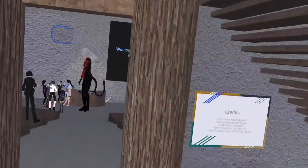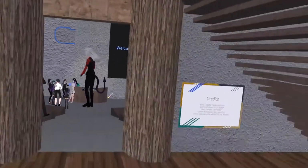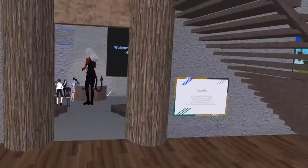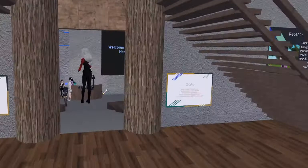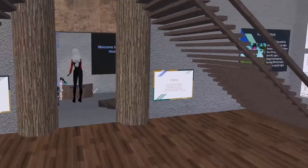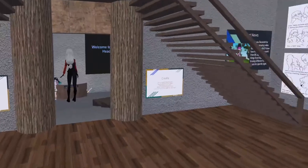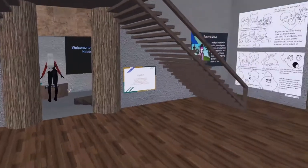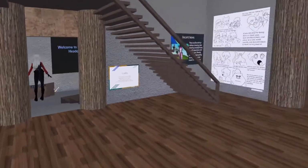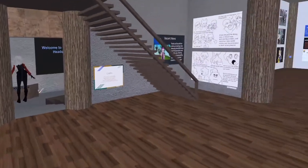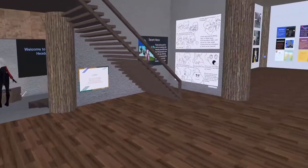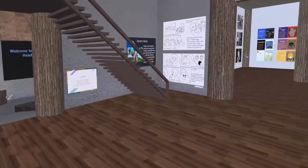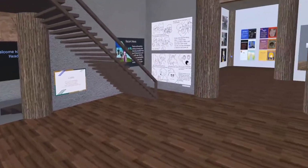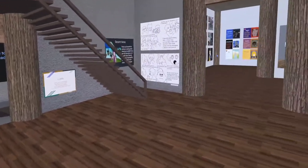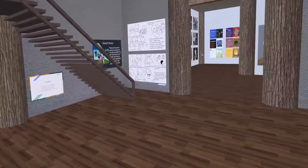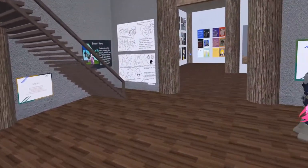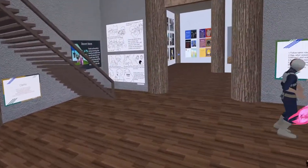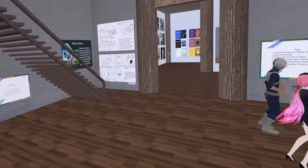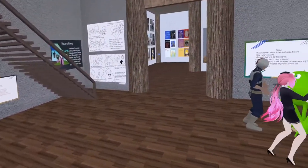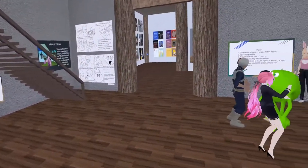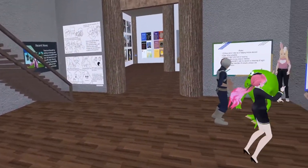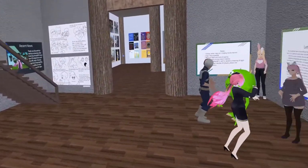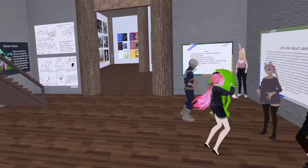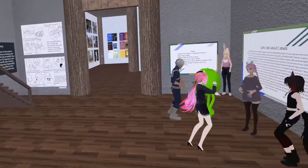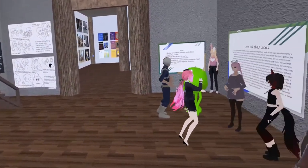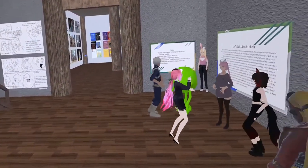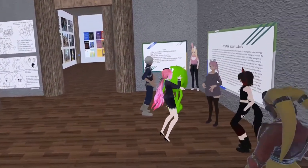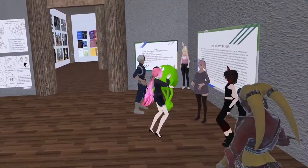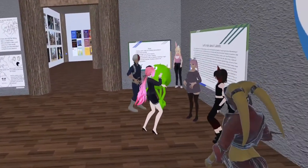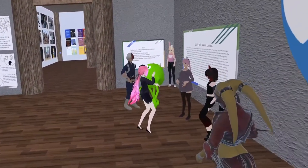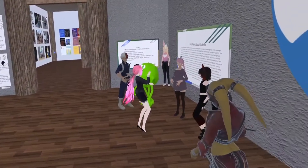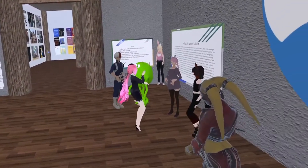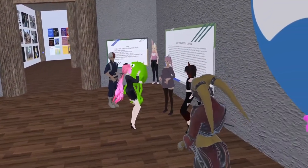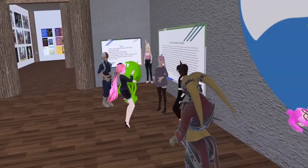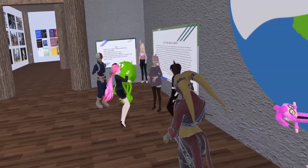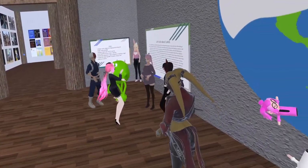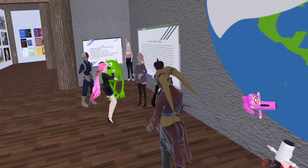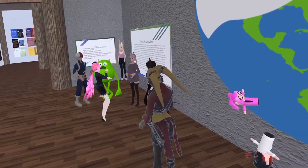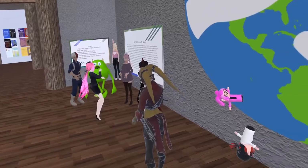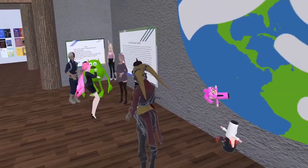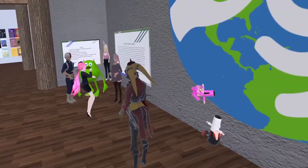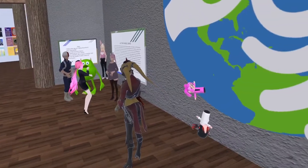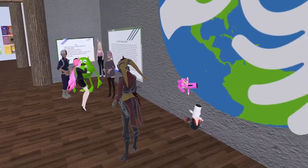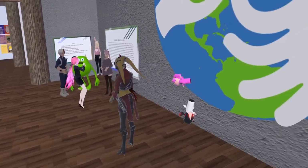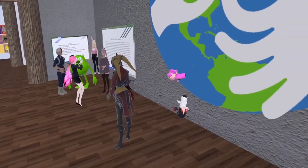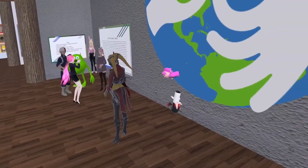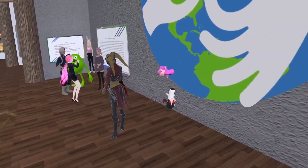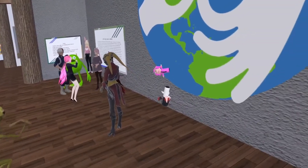Yeah, for sure. Because the first day we met, Is we there? met each Do we other, do anything and then the very after? first day, Do we do anything were, like, after as or a no? joke, we got